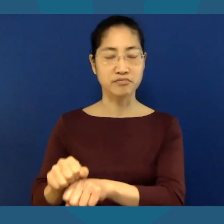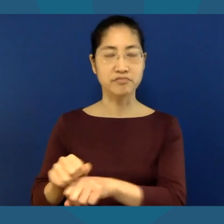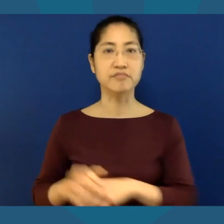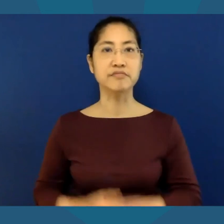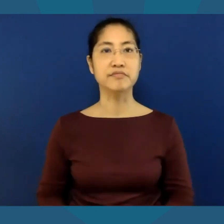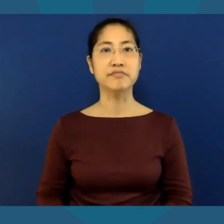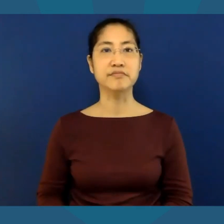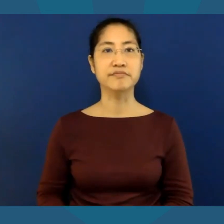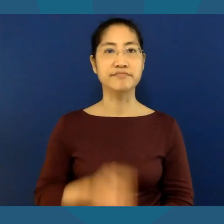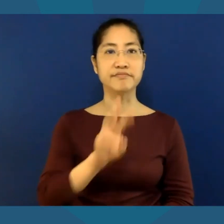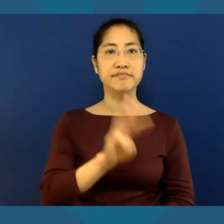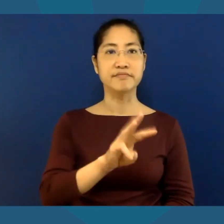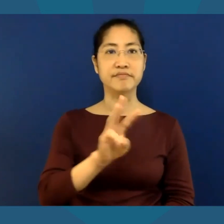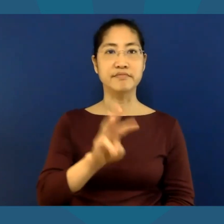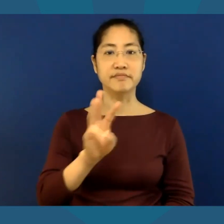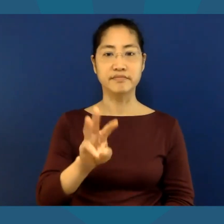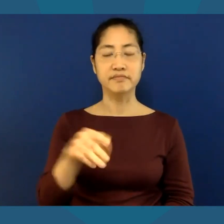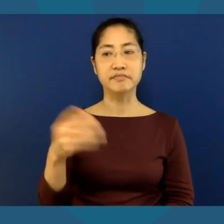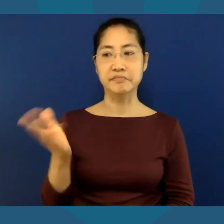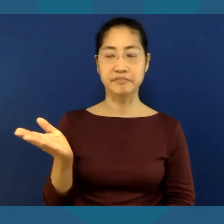Campaign funding, traditional.